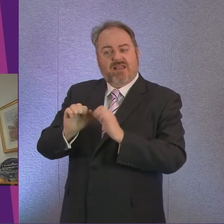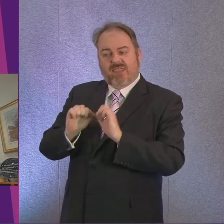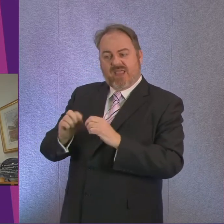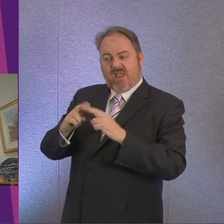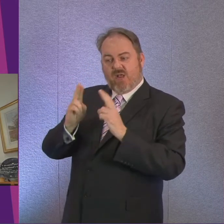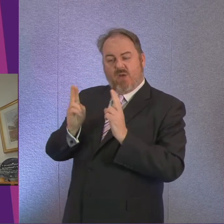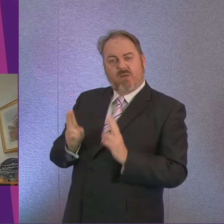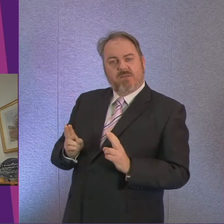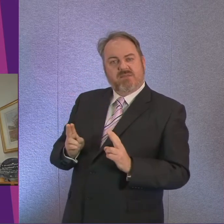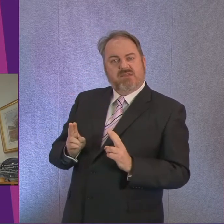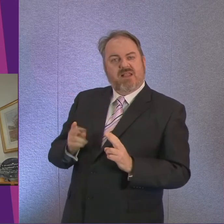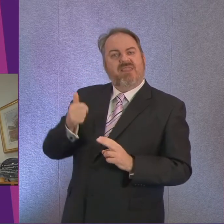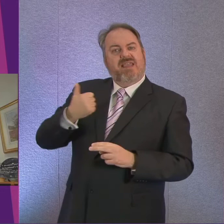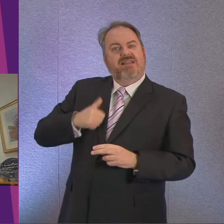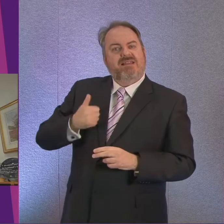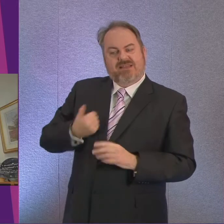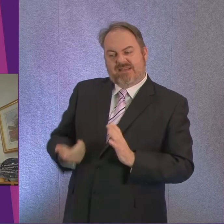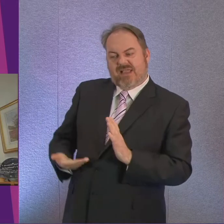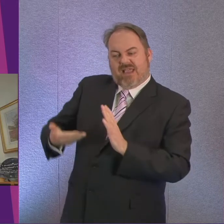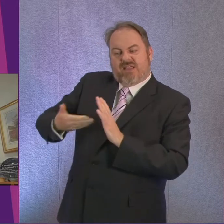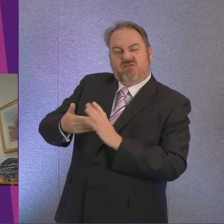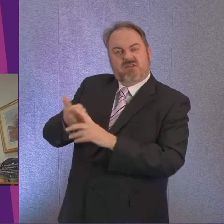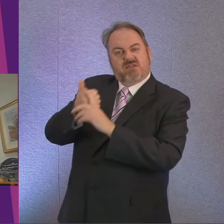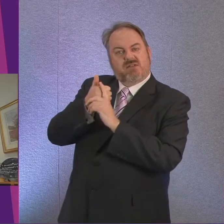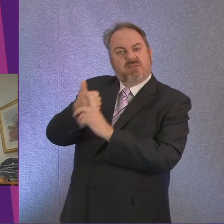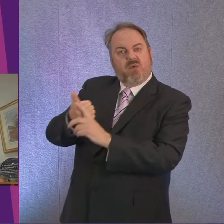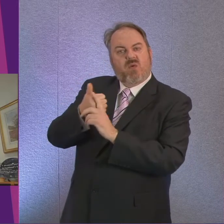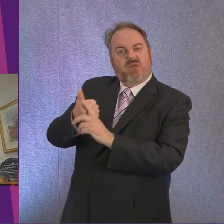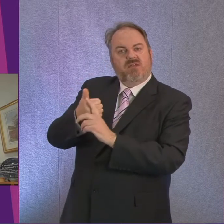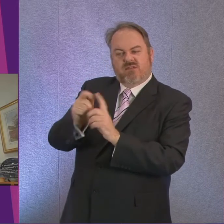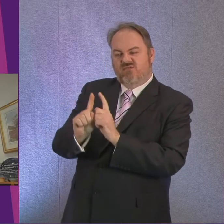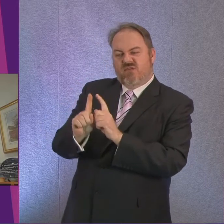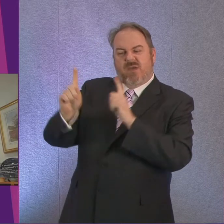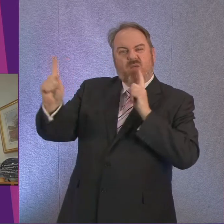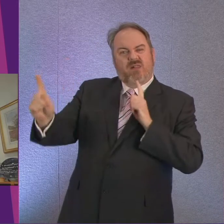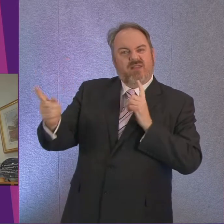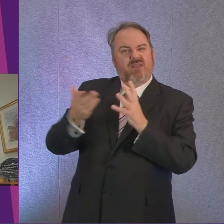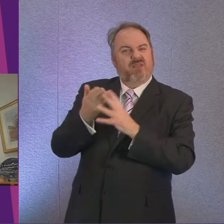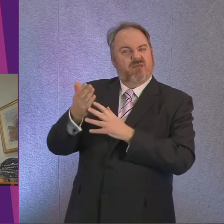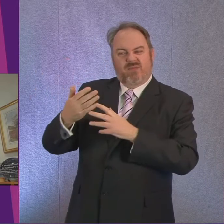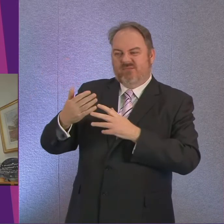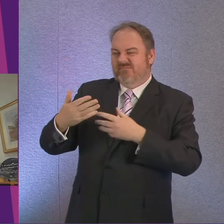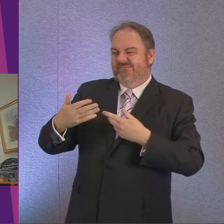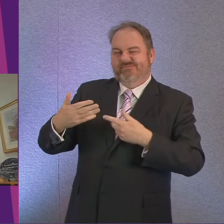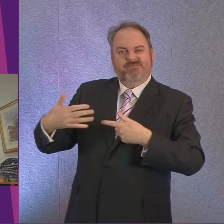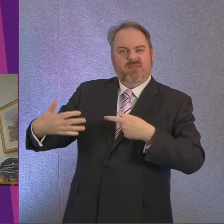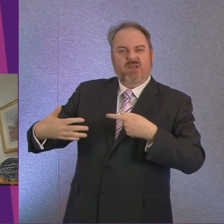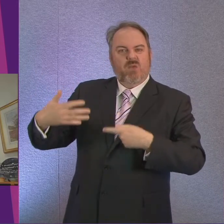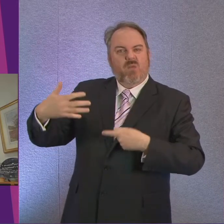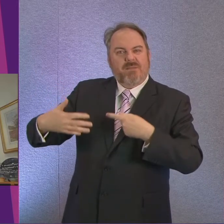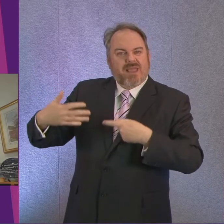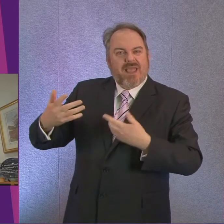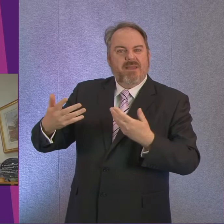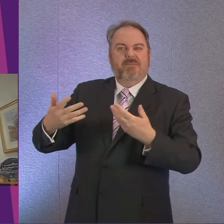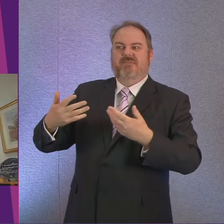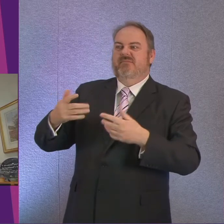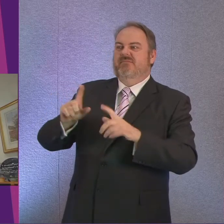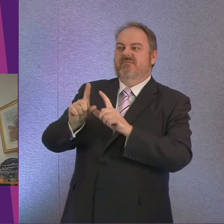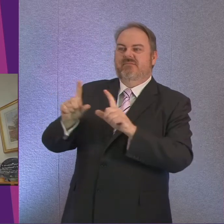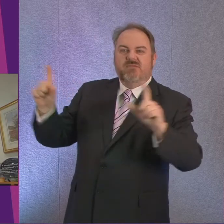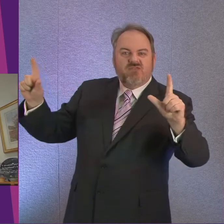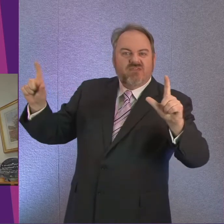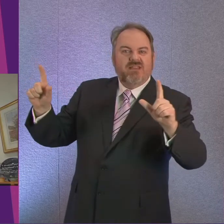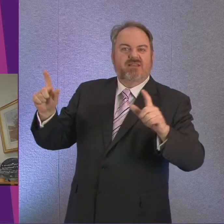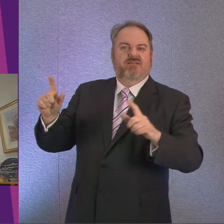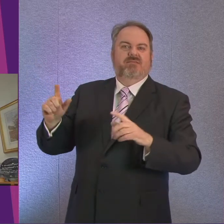their schools to meet their needs. And I know that in different parts of the country, different schools and different local authorities are providing that